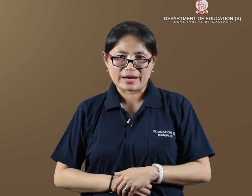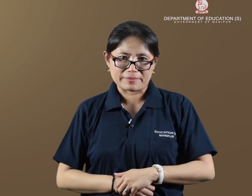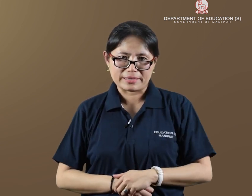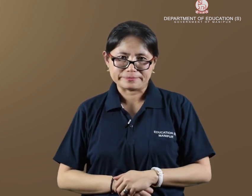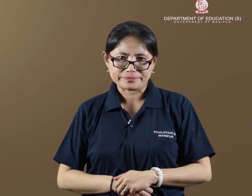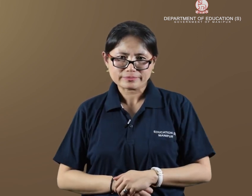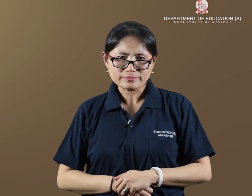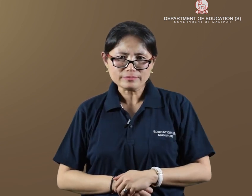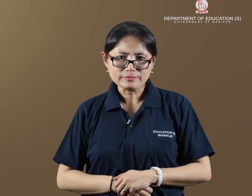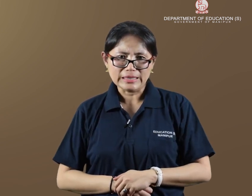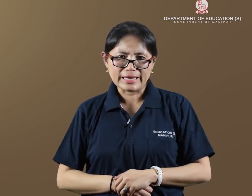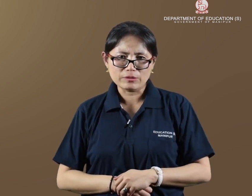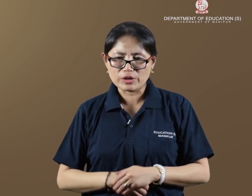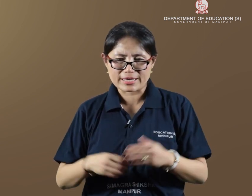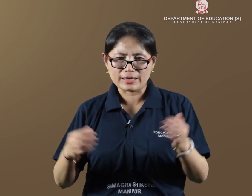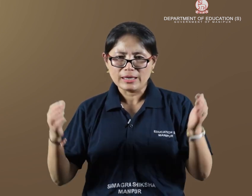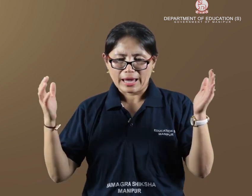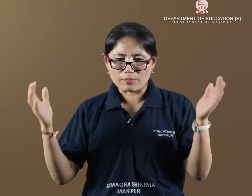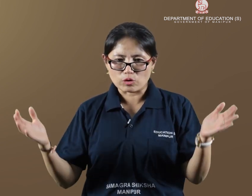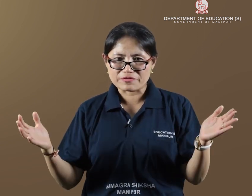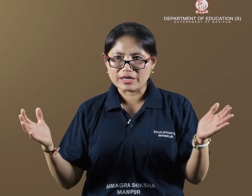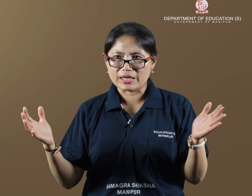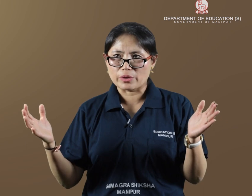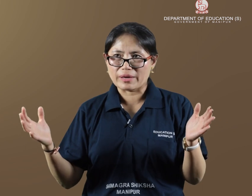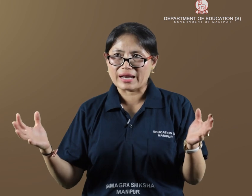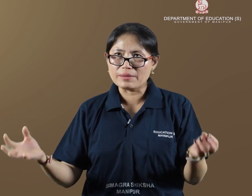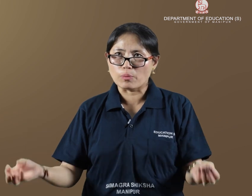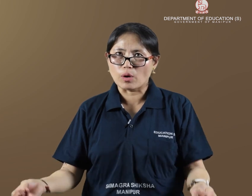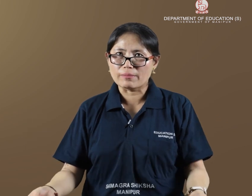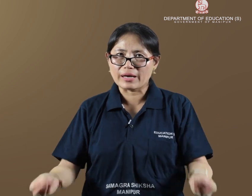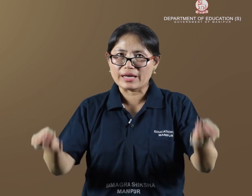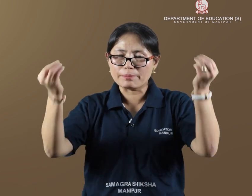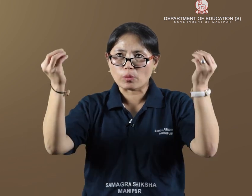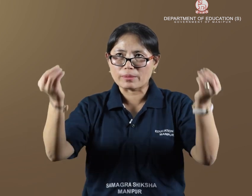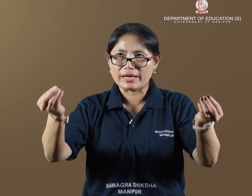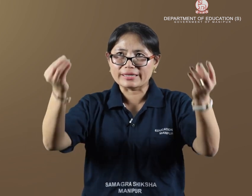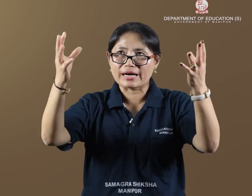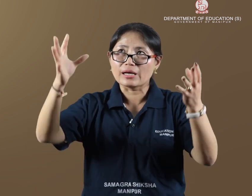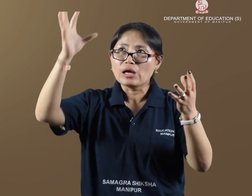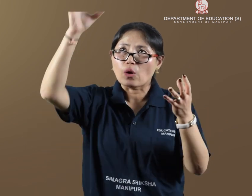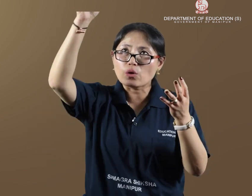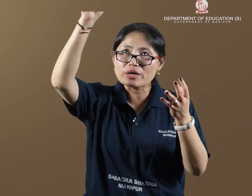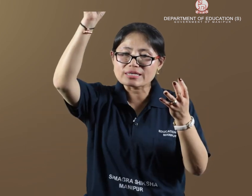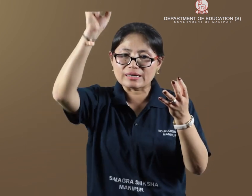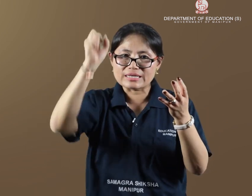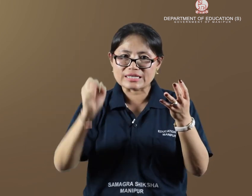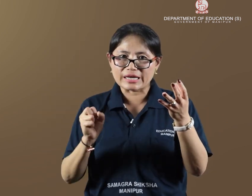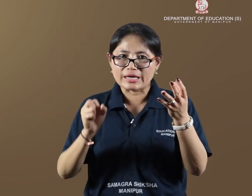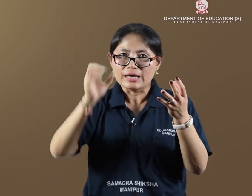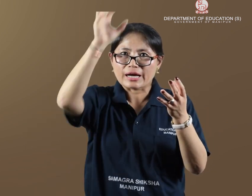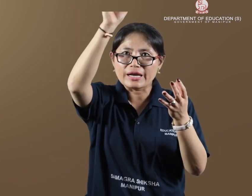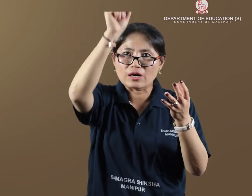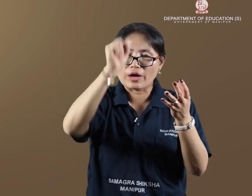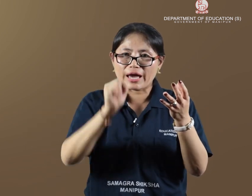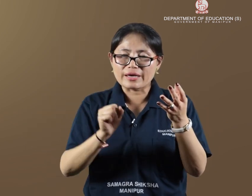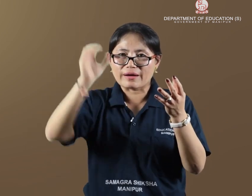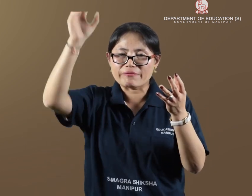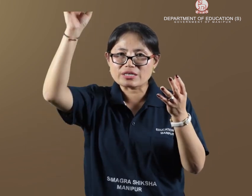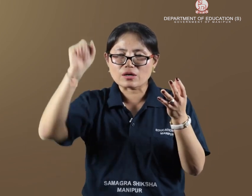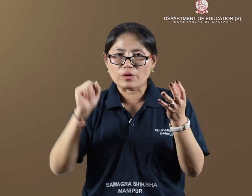hai bani then we said atmosphere ke the way any bolama any pona ma laita di always at na chingdhai kari ko hai ki gravity ko hai